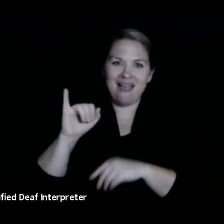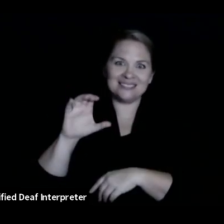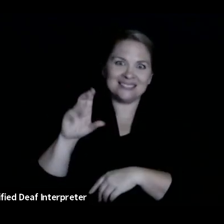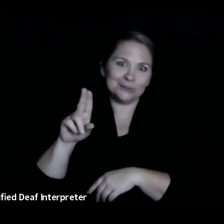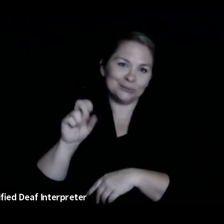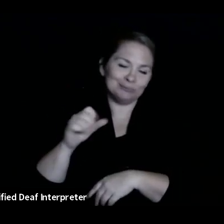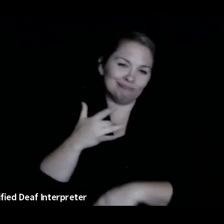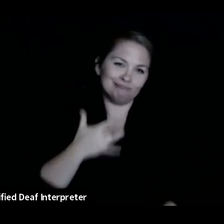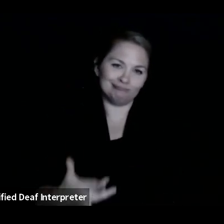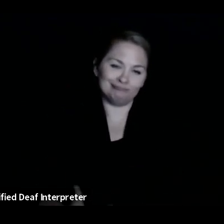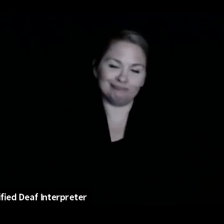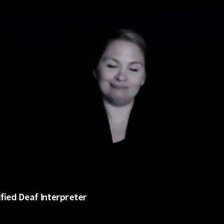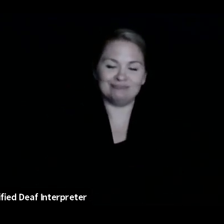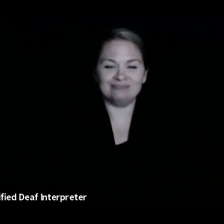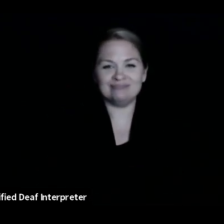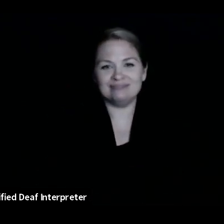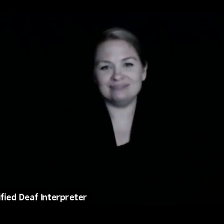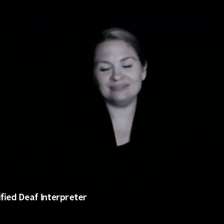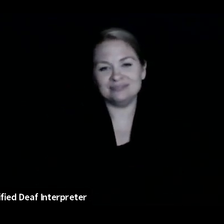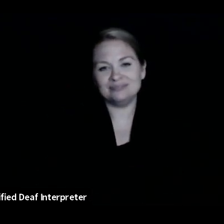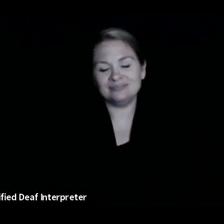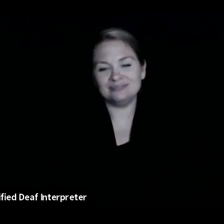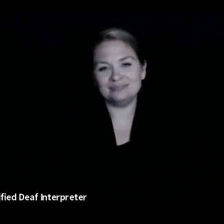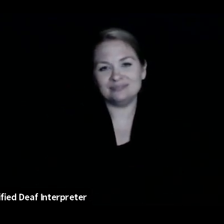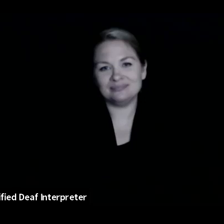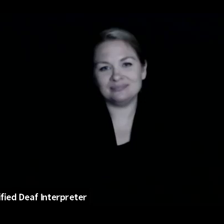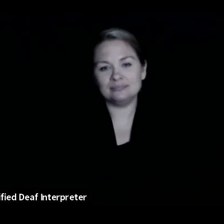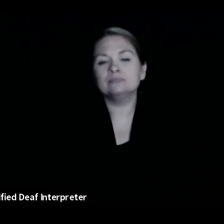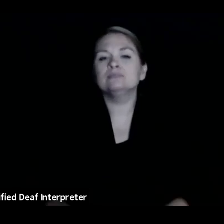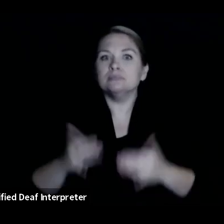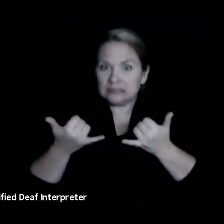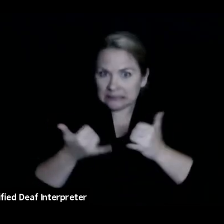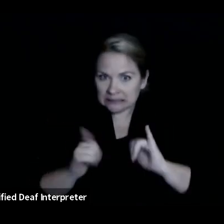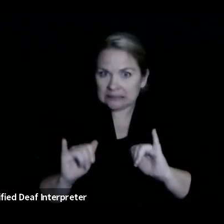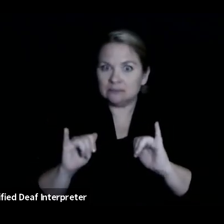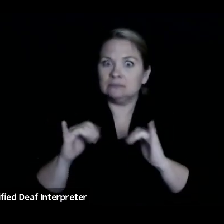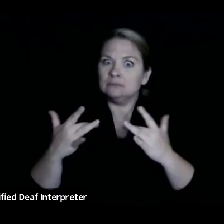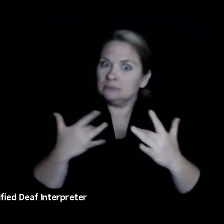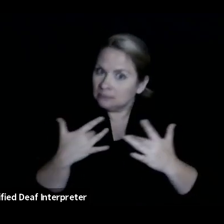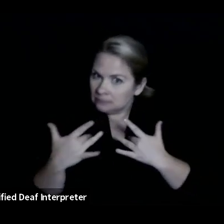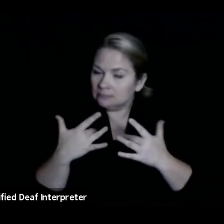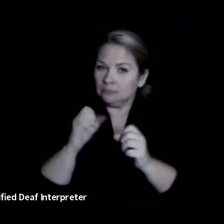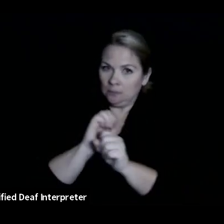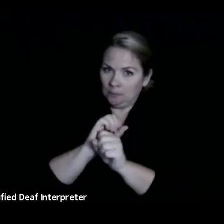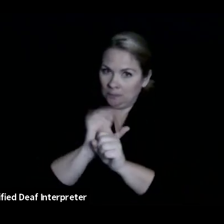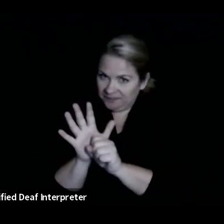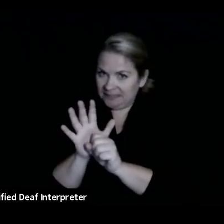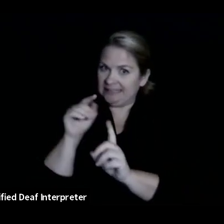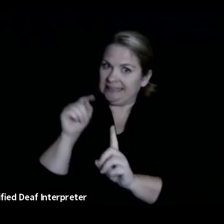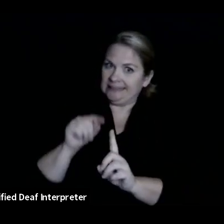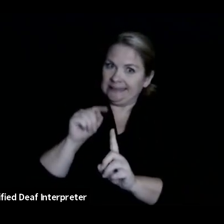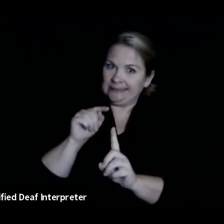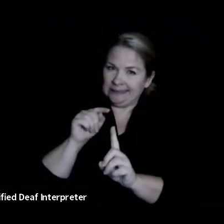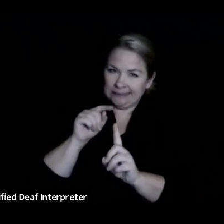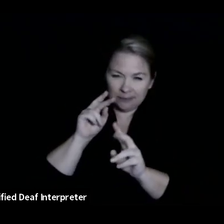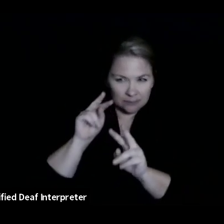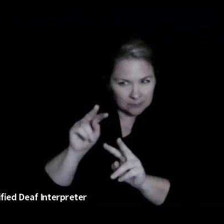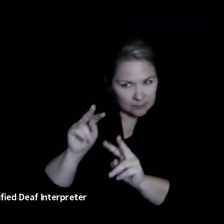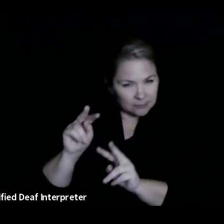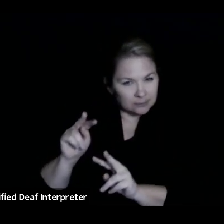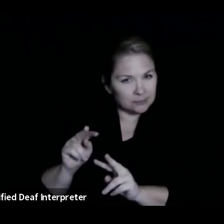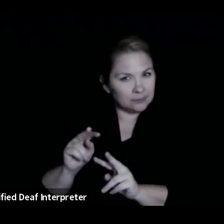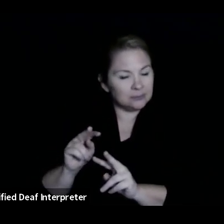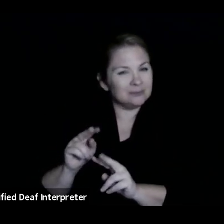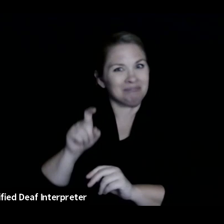progressive increase that we've seen in COVID cases requiring care in the intensive care